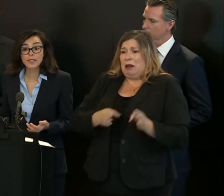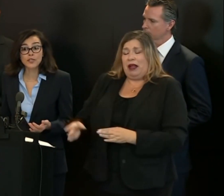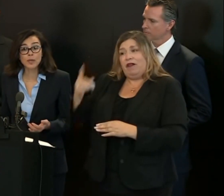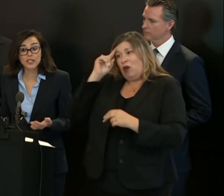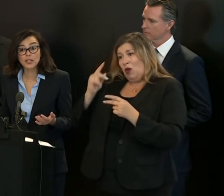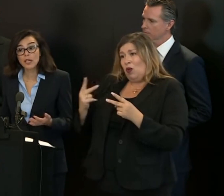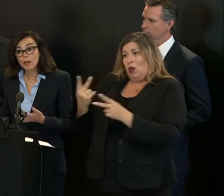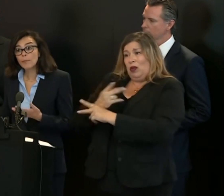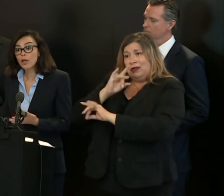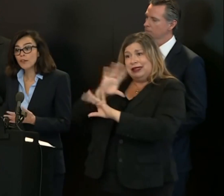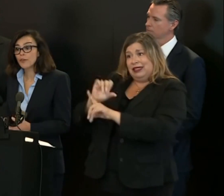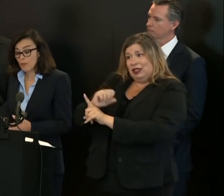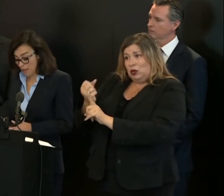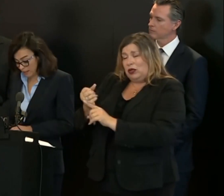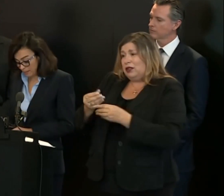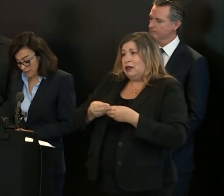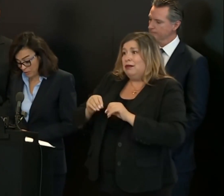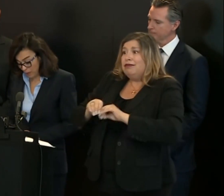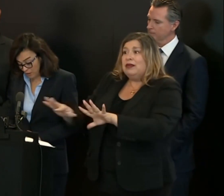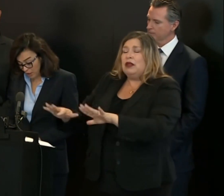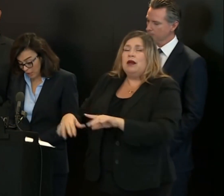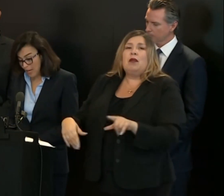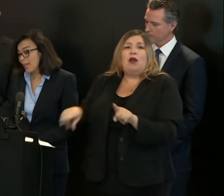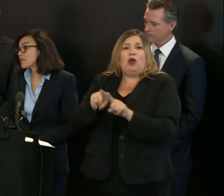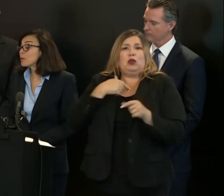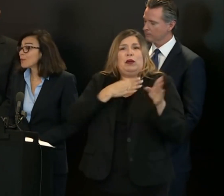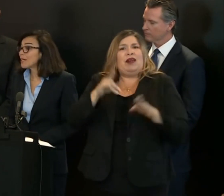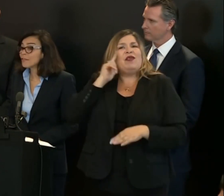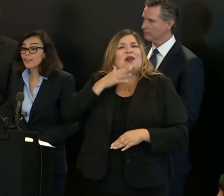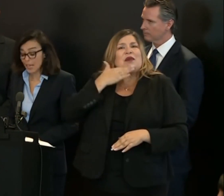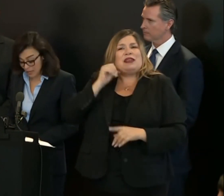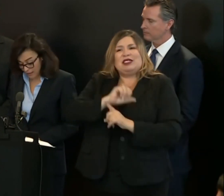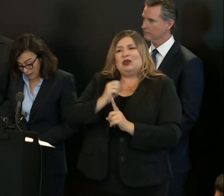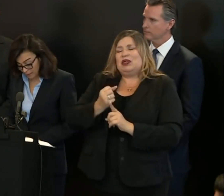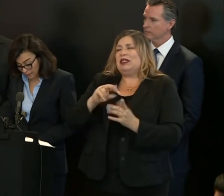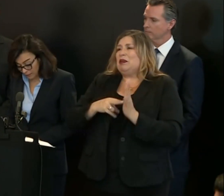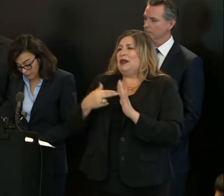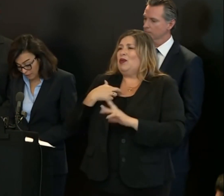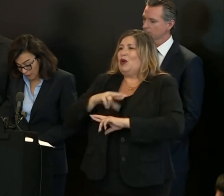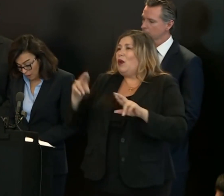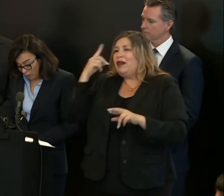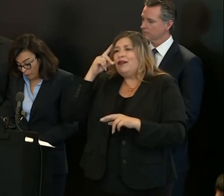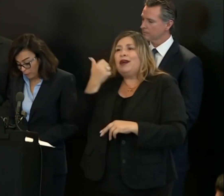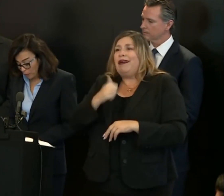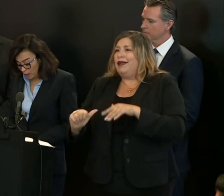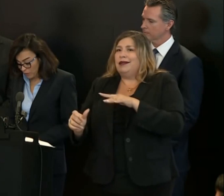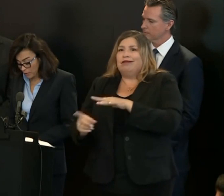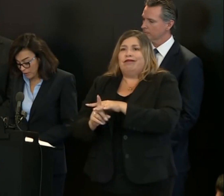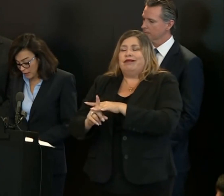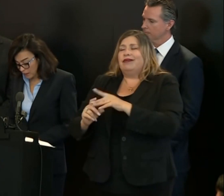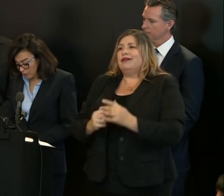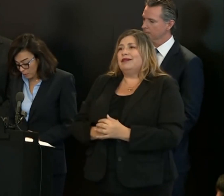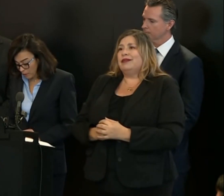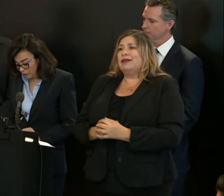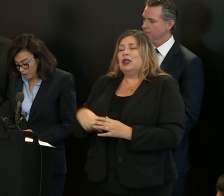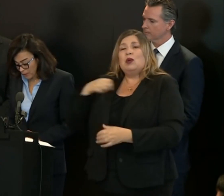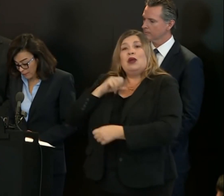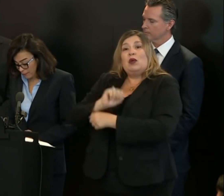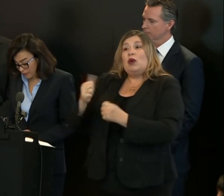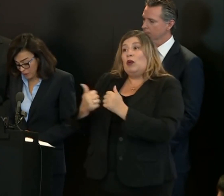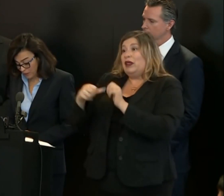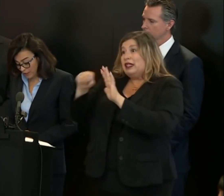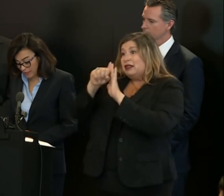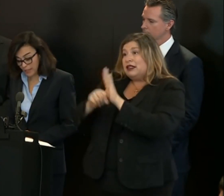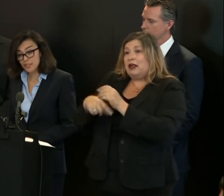worst situation, but also the best situation. So we're ready for anything. We've been working with our state and local